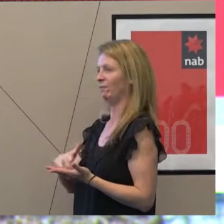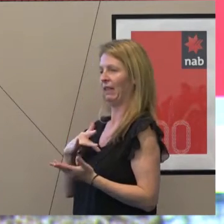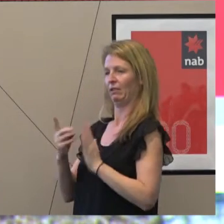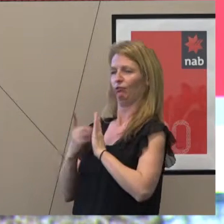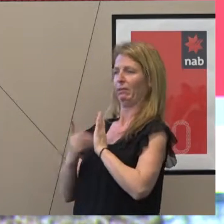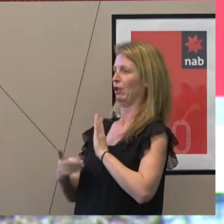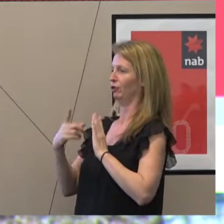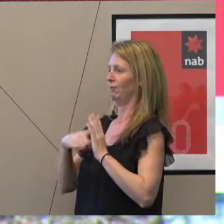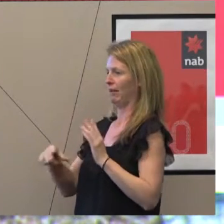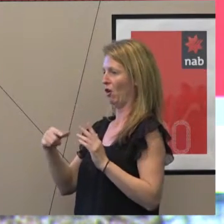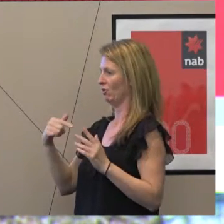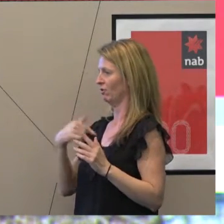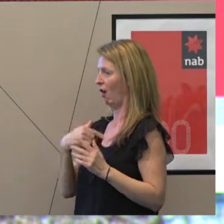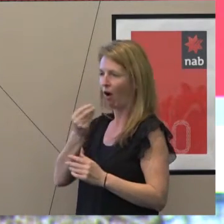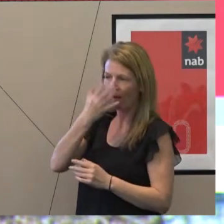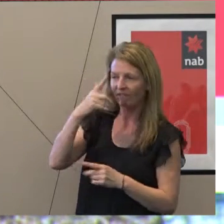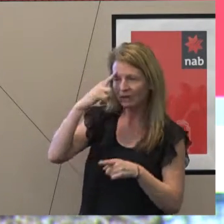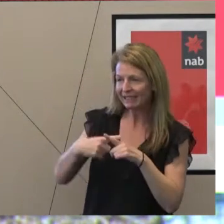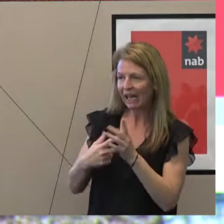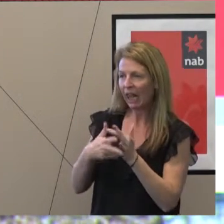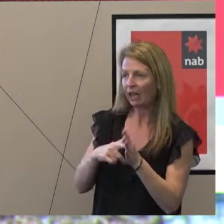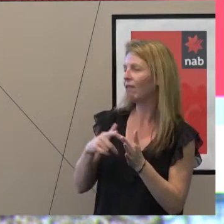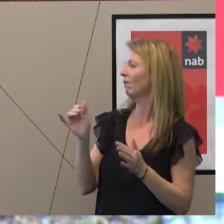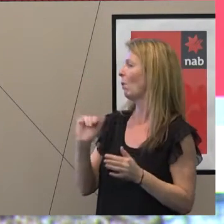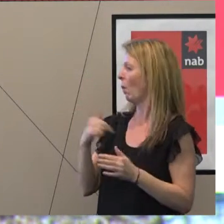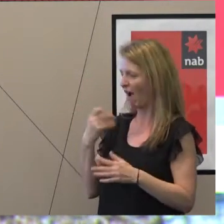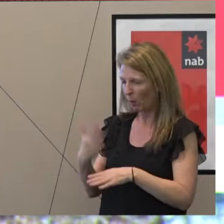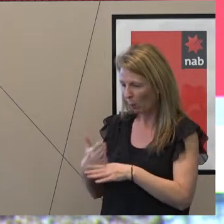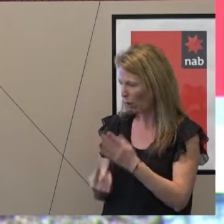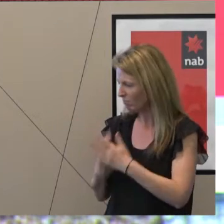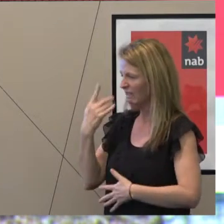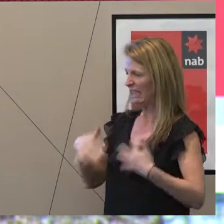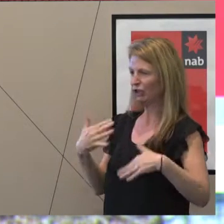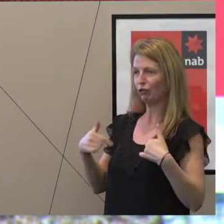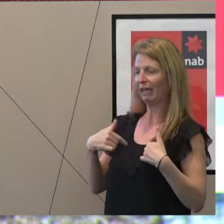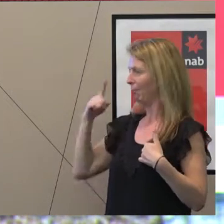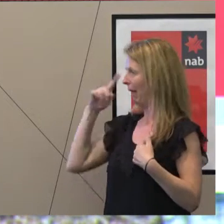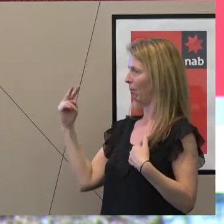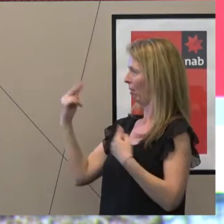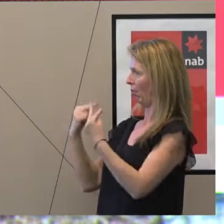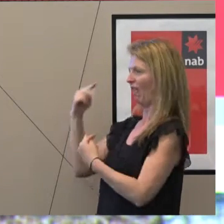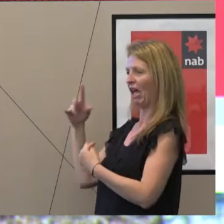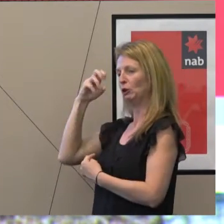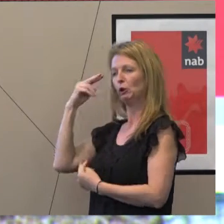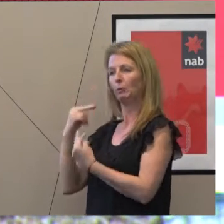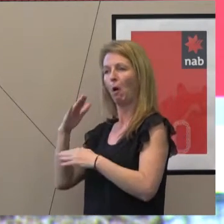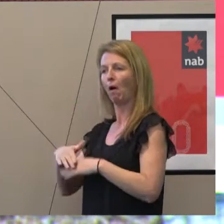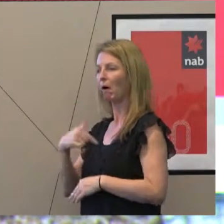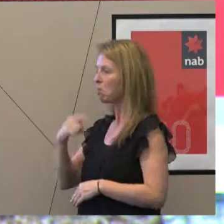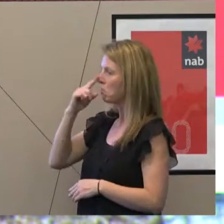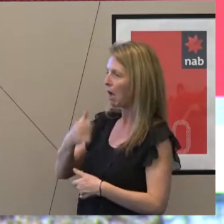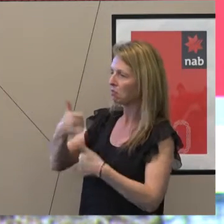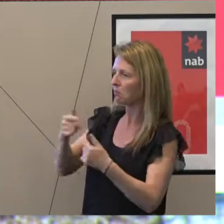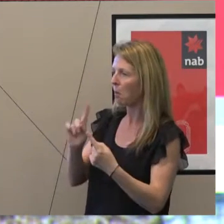discriminated against because they've taken sick leave, for example, or they've got a workplace injury, and assumptions made about their capacity and